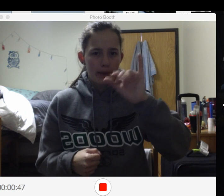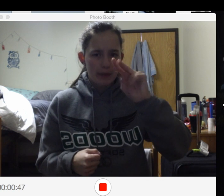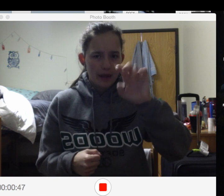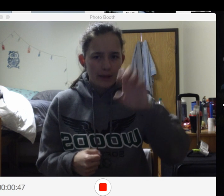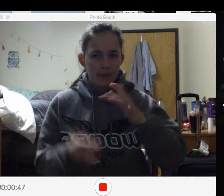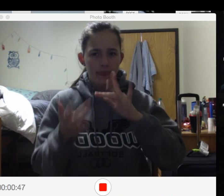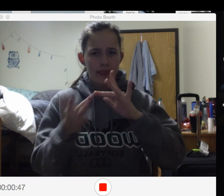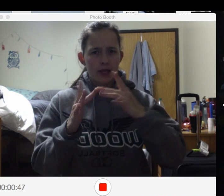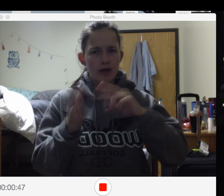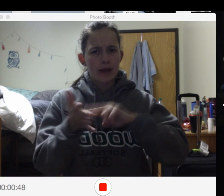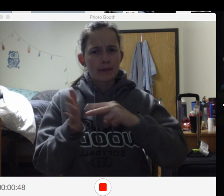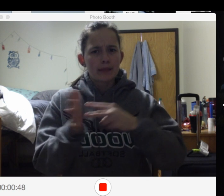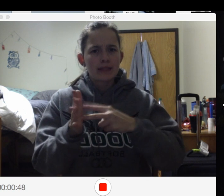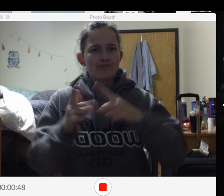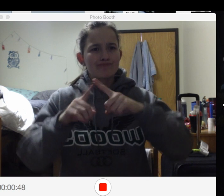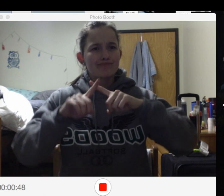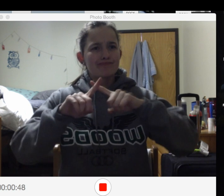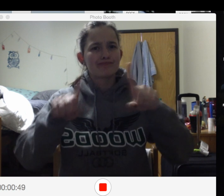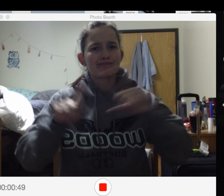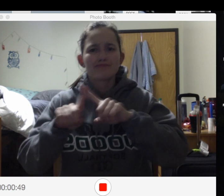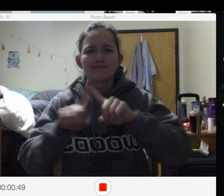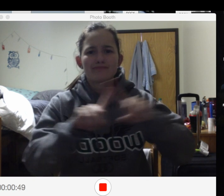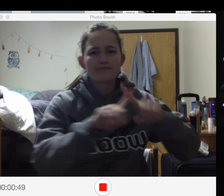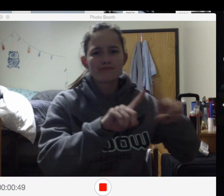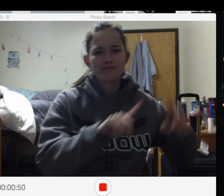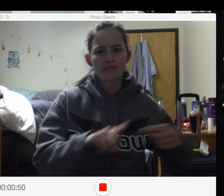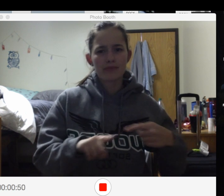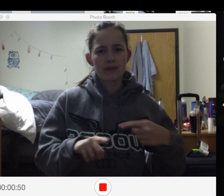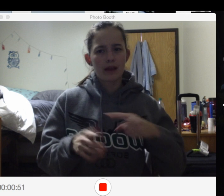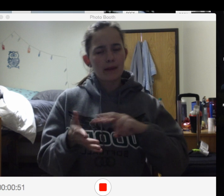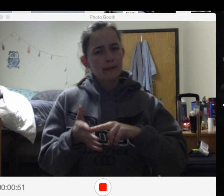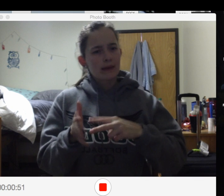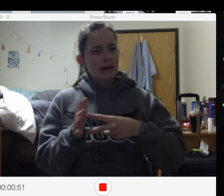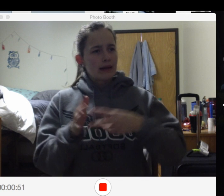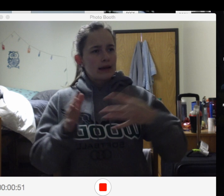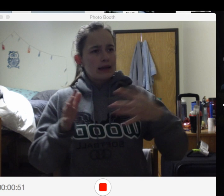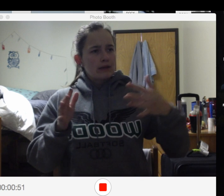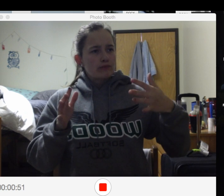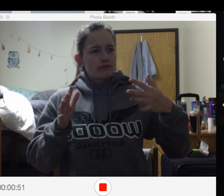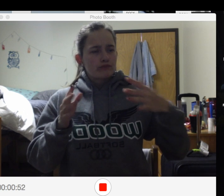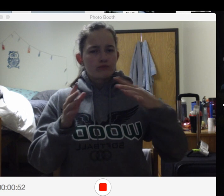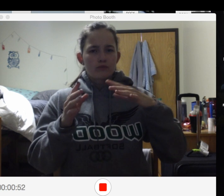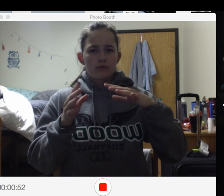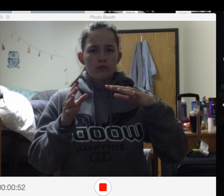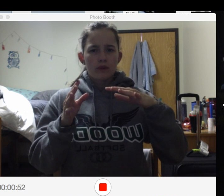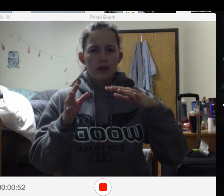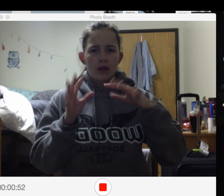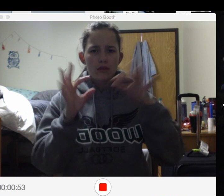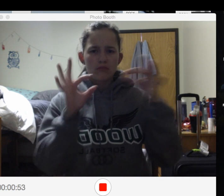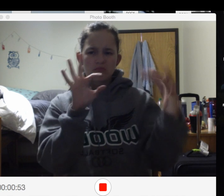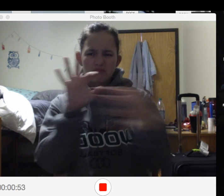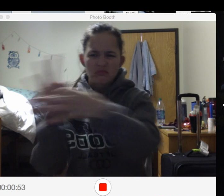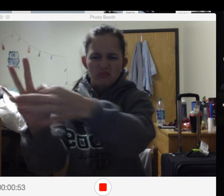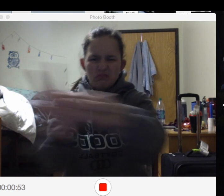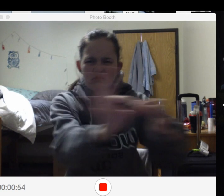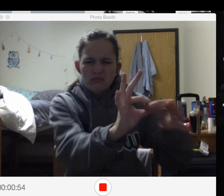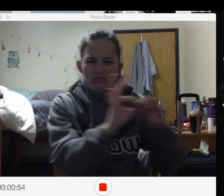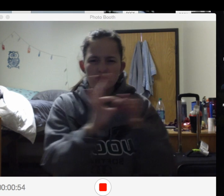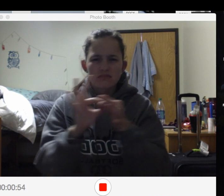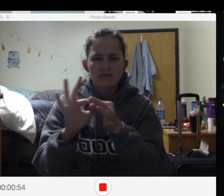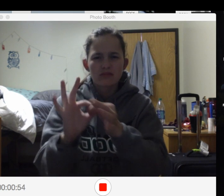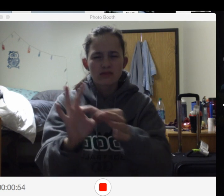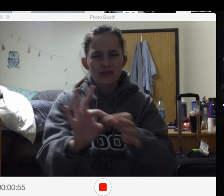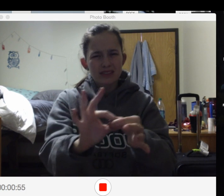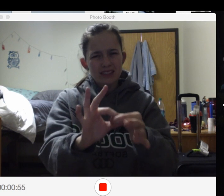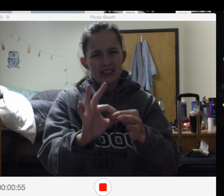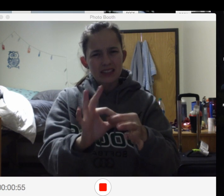to me. It meant a connection to the world. It meant something that would connect us all together. And I was sure that it was going to be